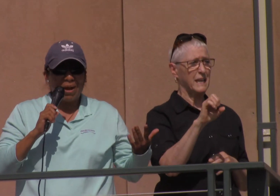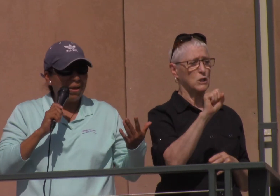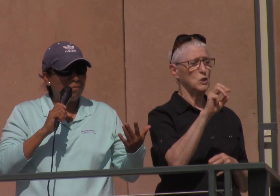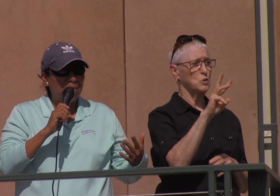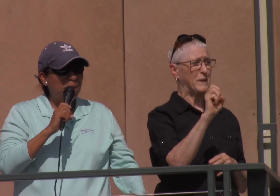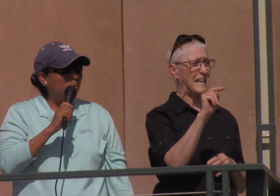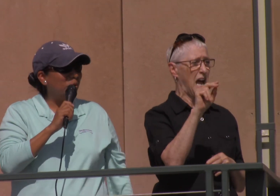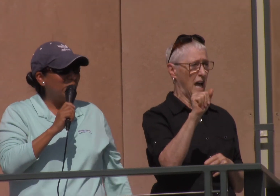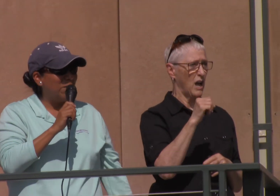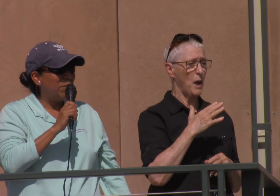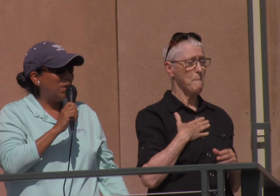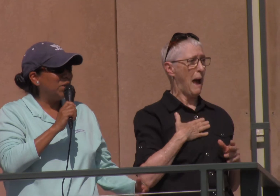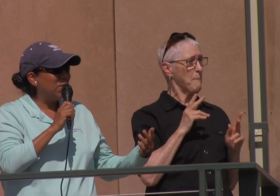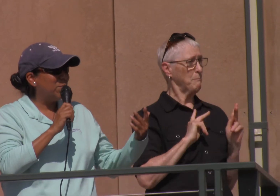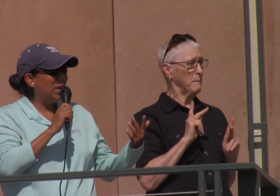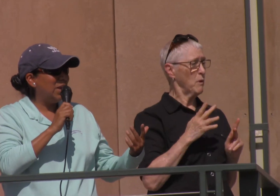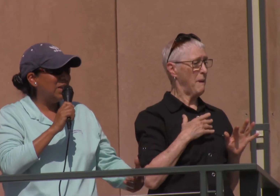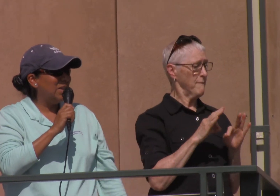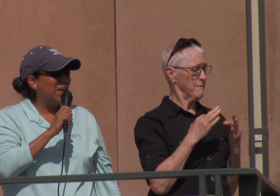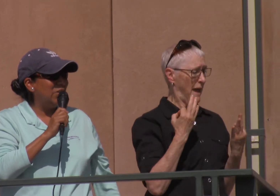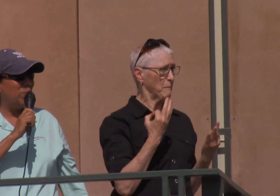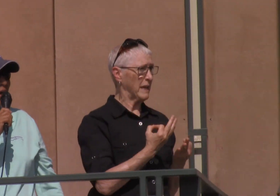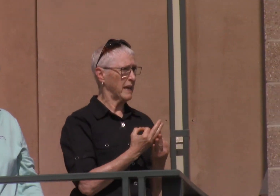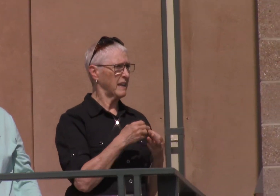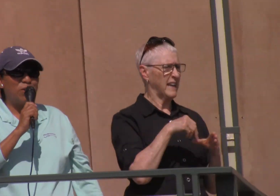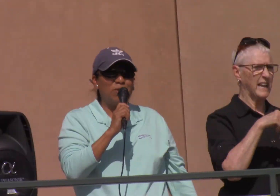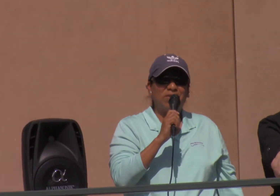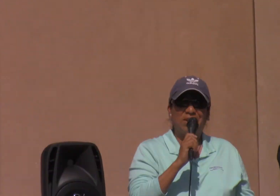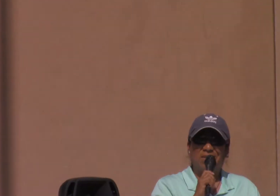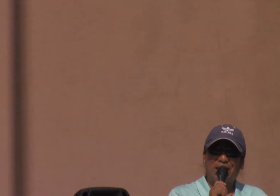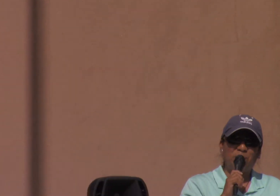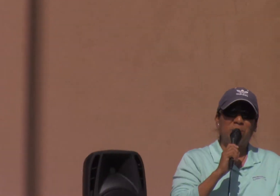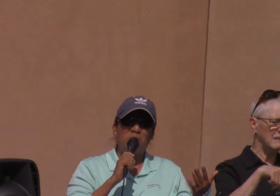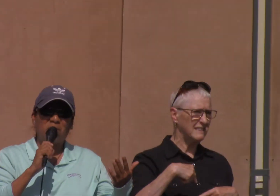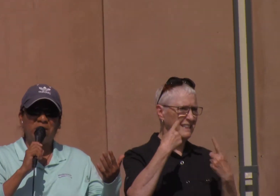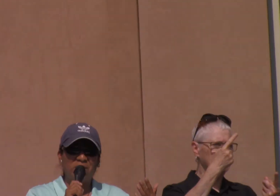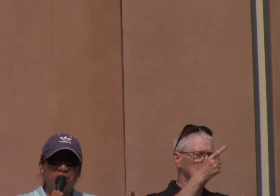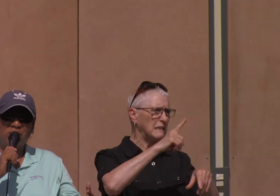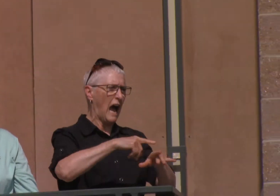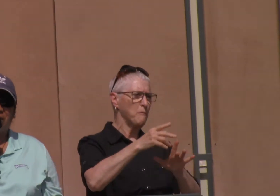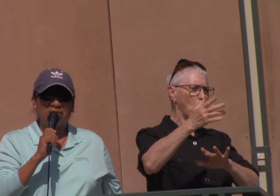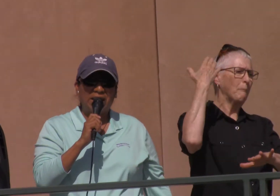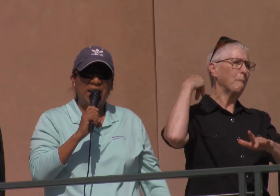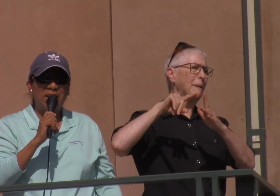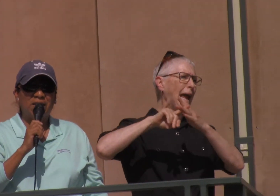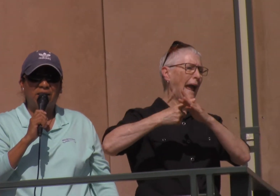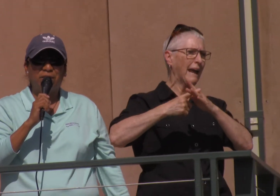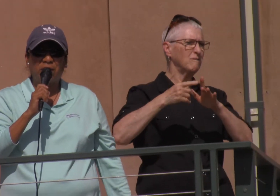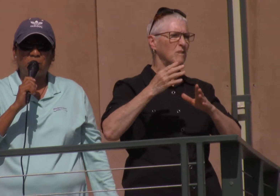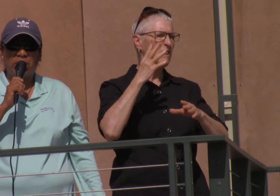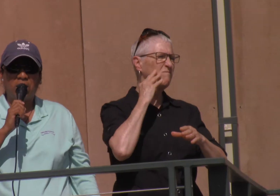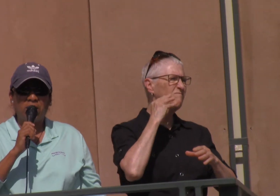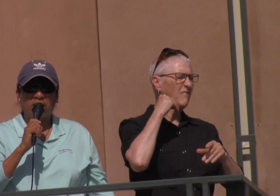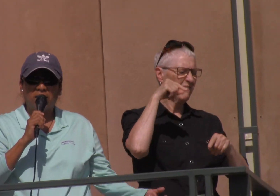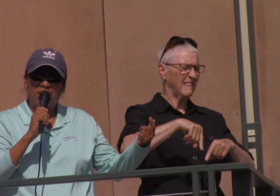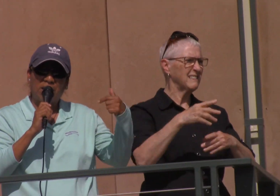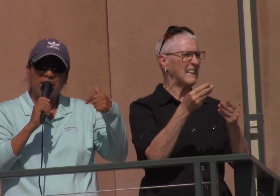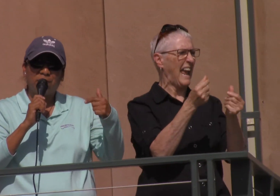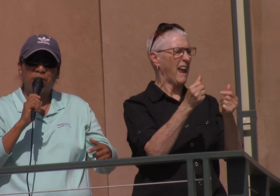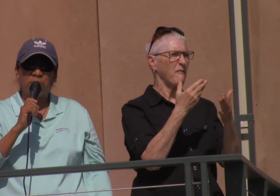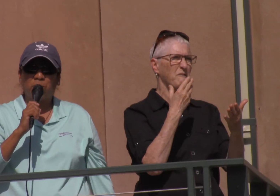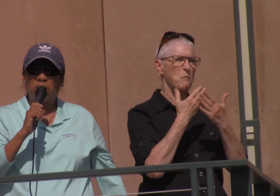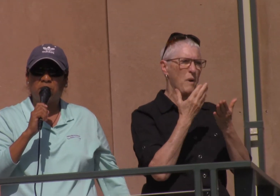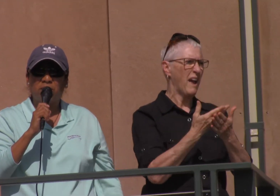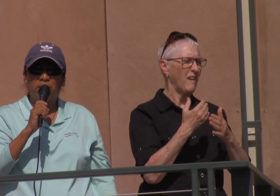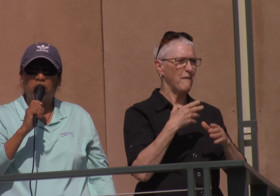I've been, my people and family have been in New Mexico since time immemorial, know this land very well. I